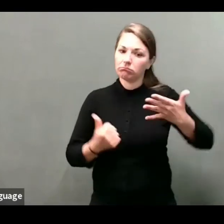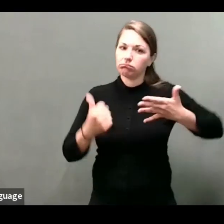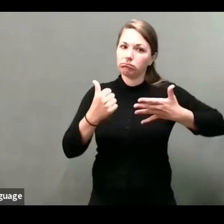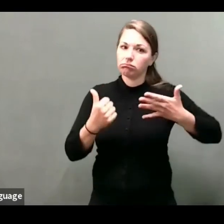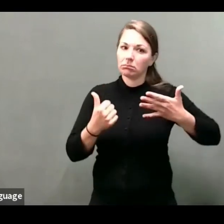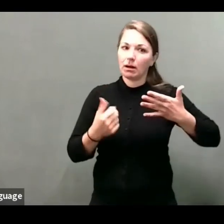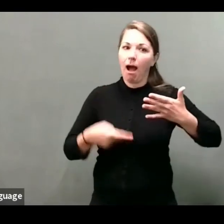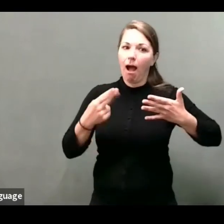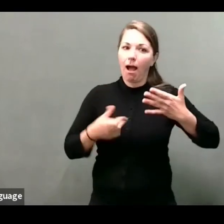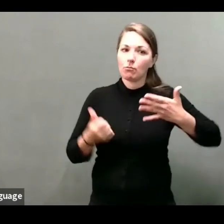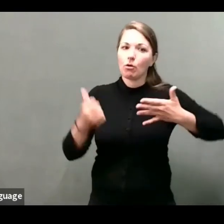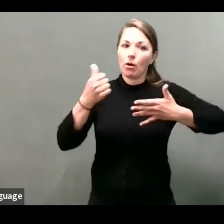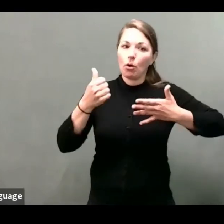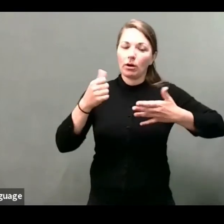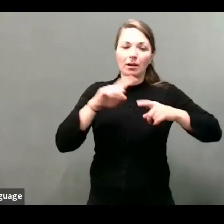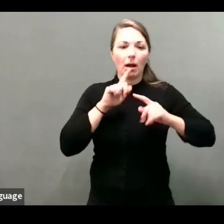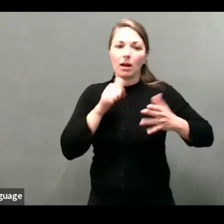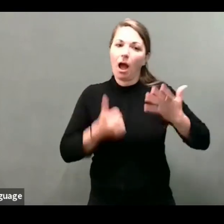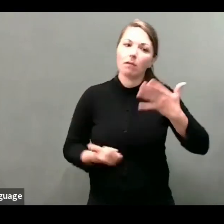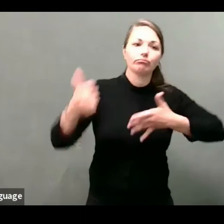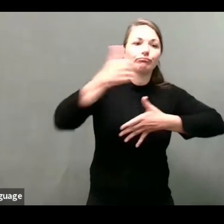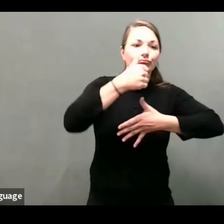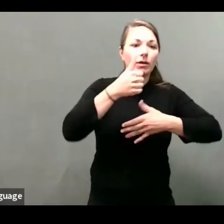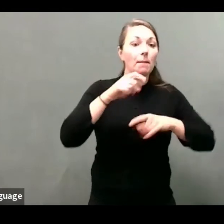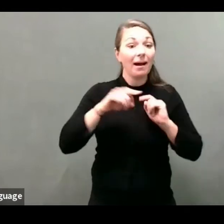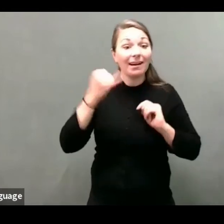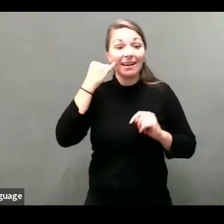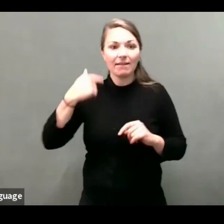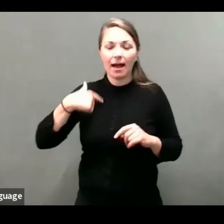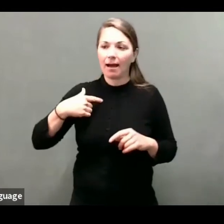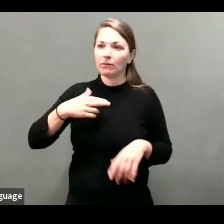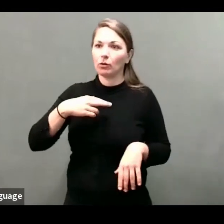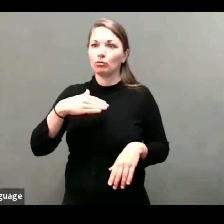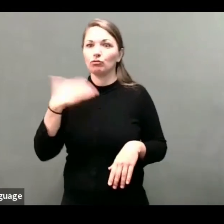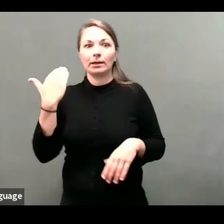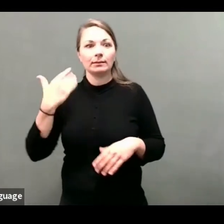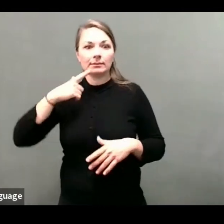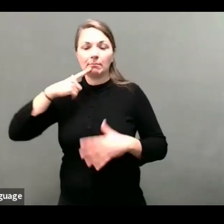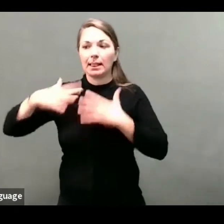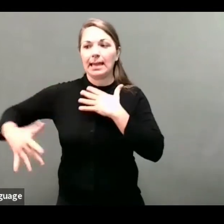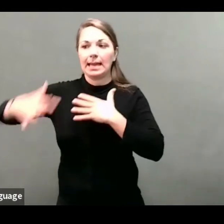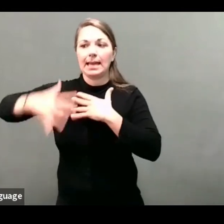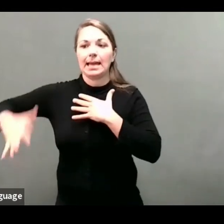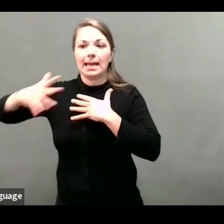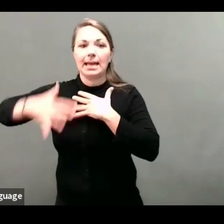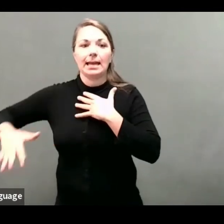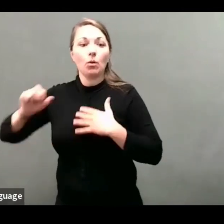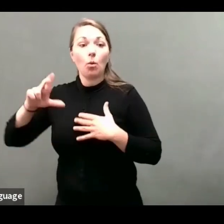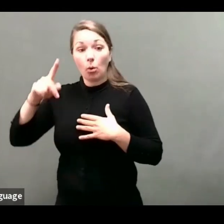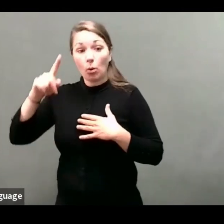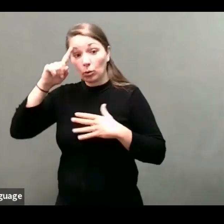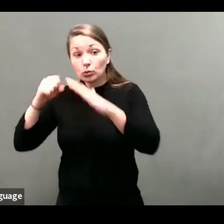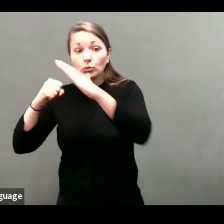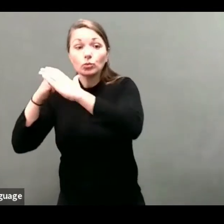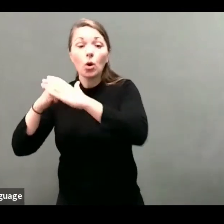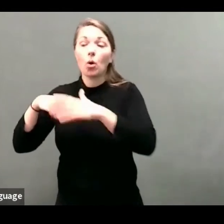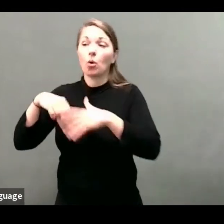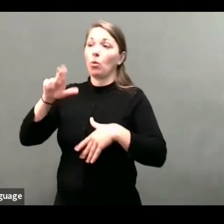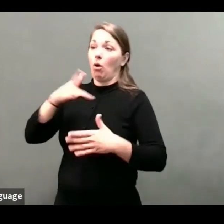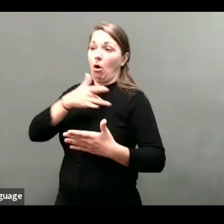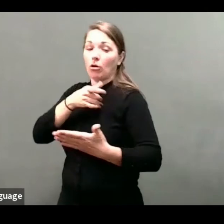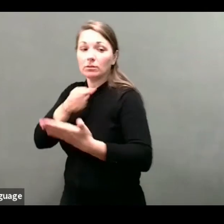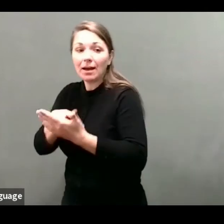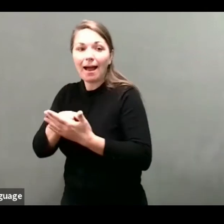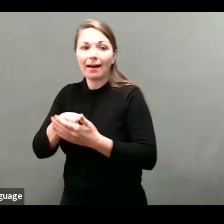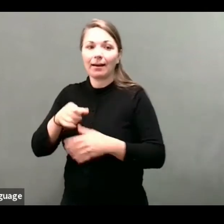who are at risk of bleeding out imminently or have had a stroke or heart attack, really serious medical issues like that,